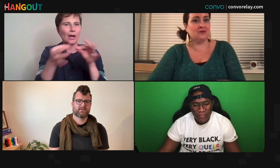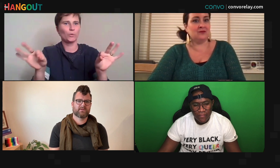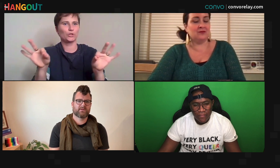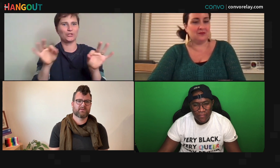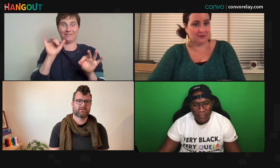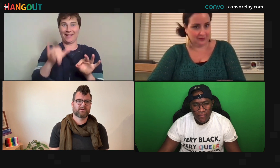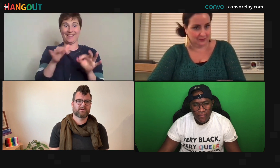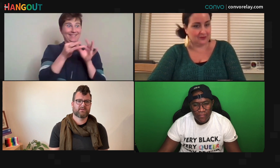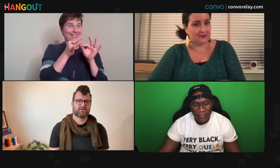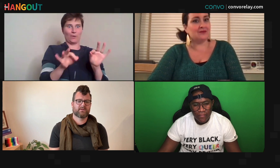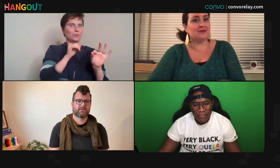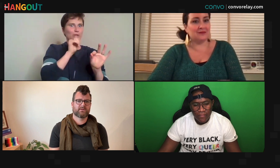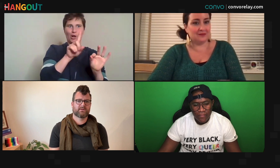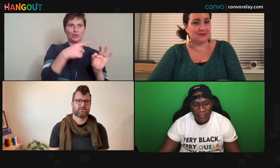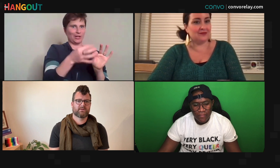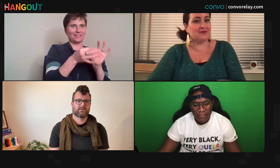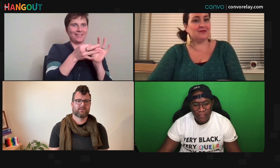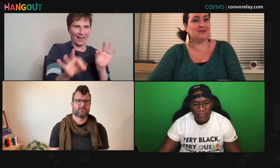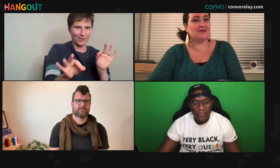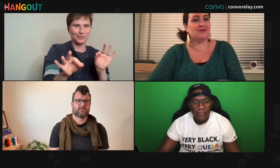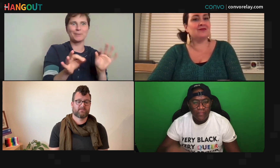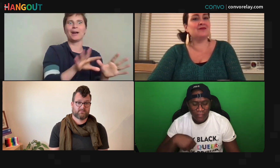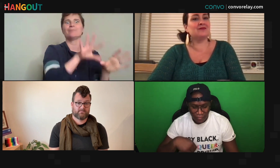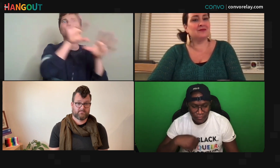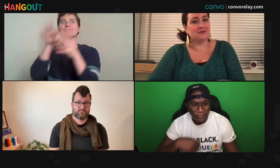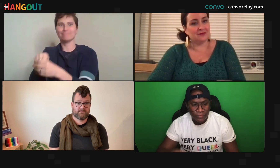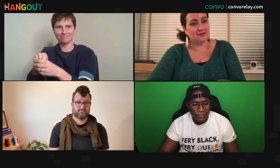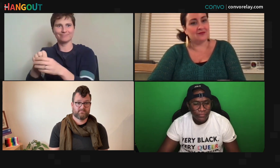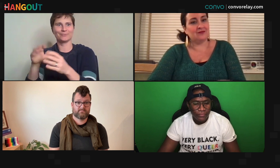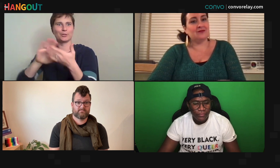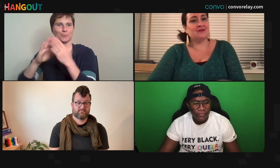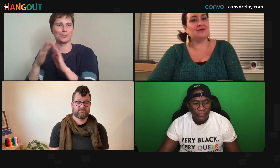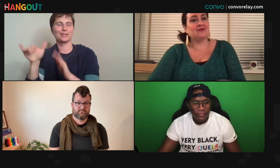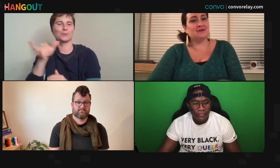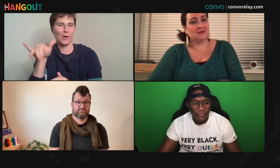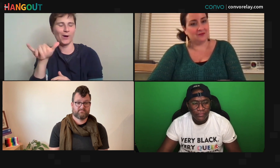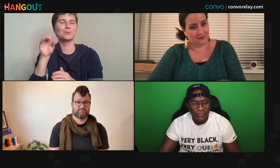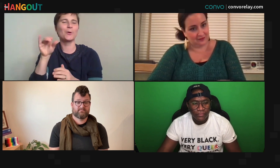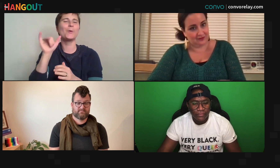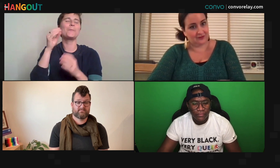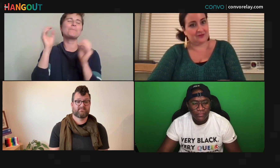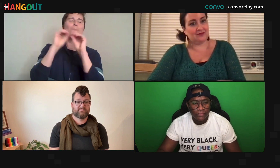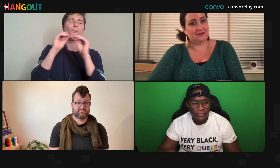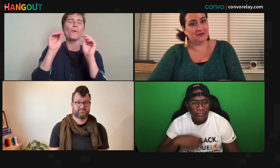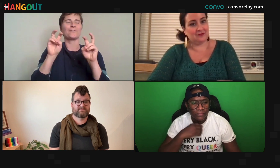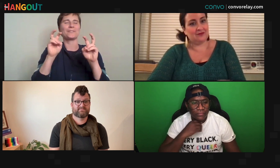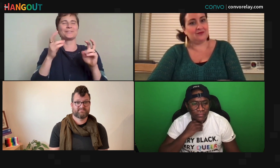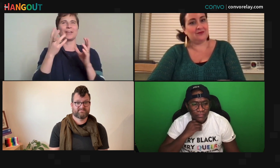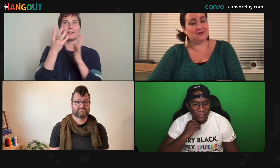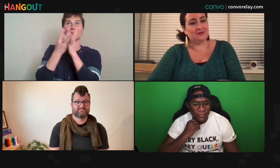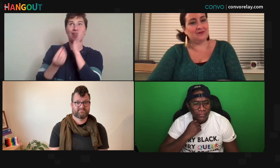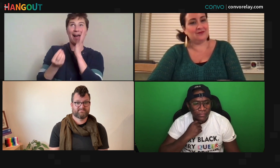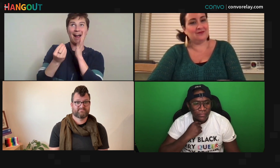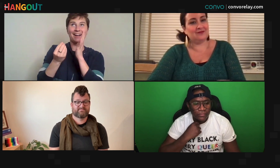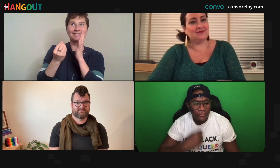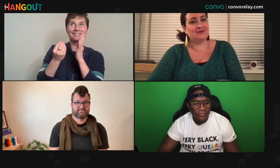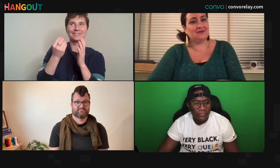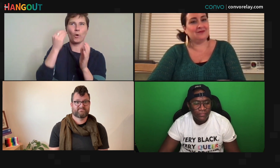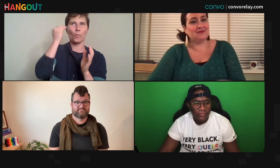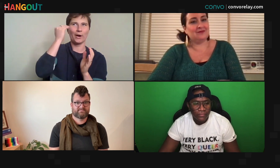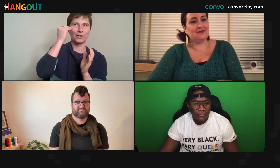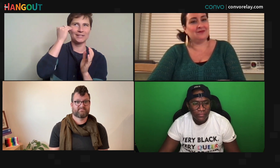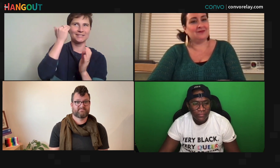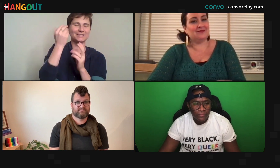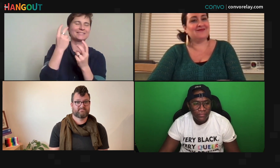the community and the culture and embodying the language. It's not just a language, but it's also embodying culture. And so